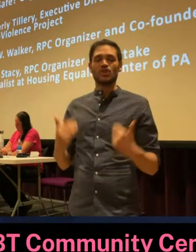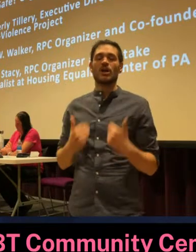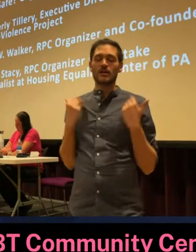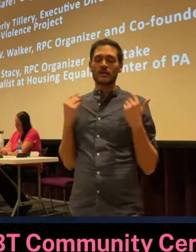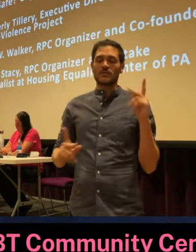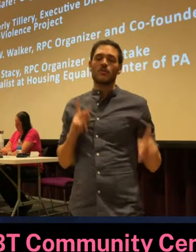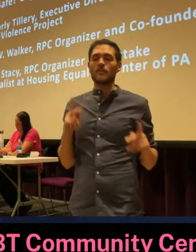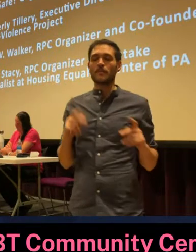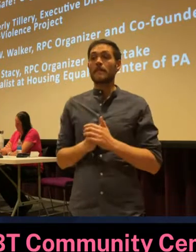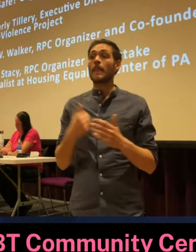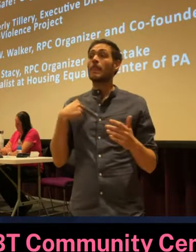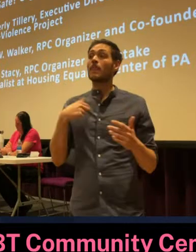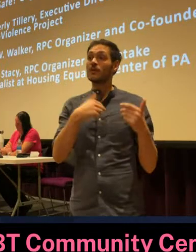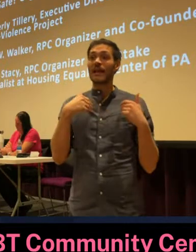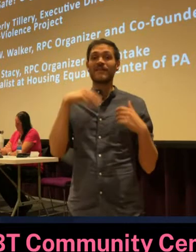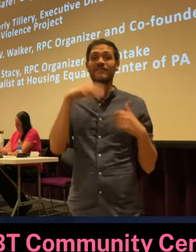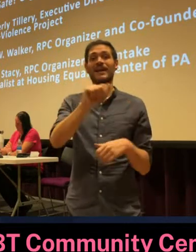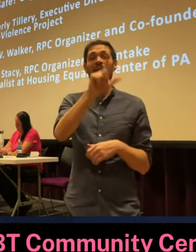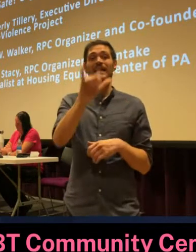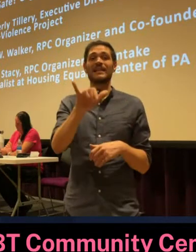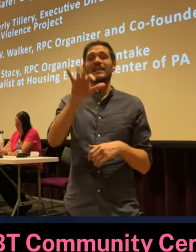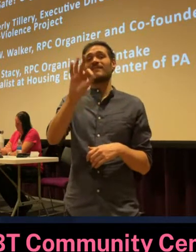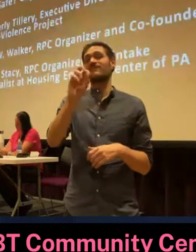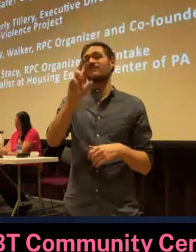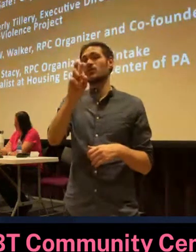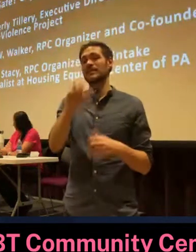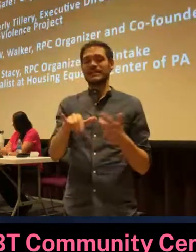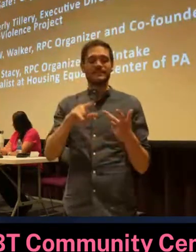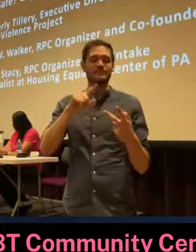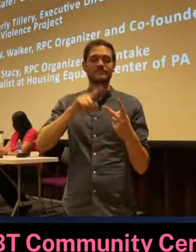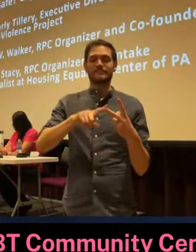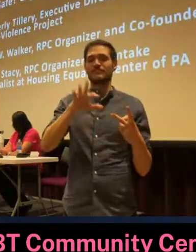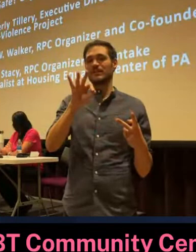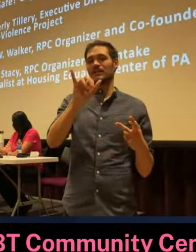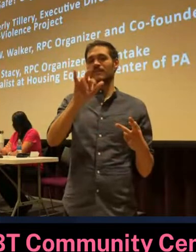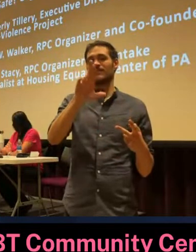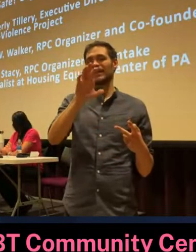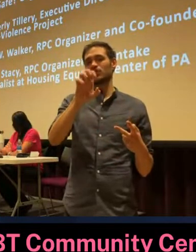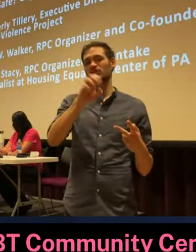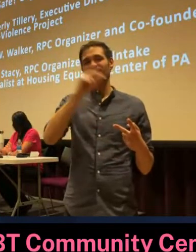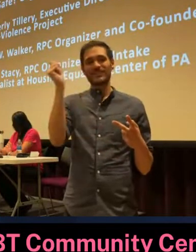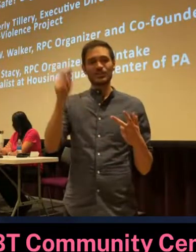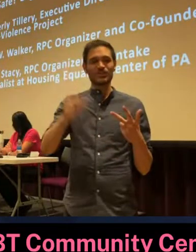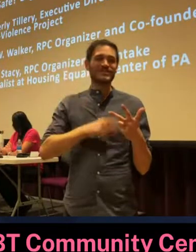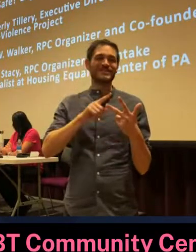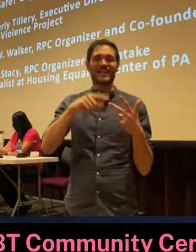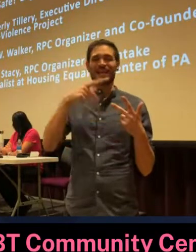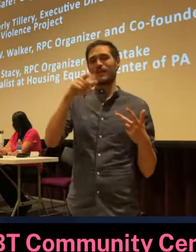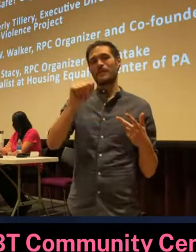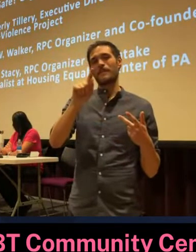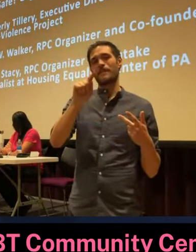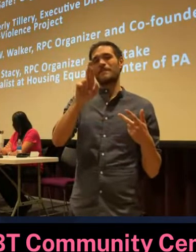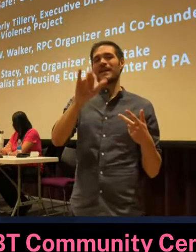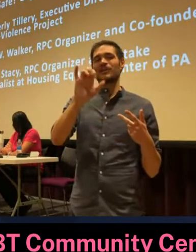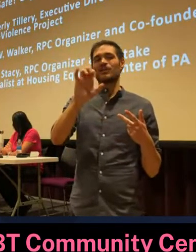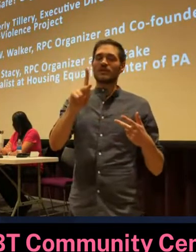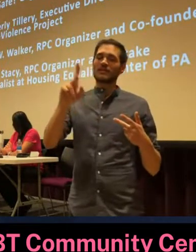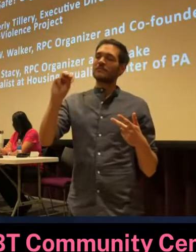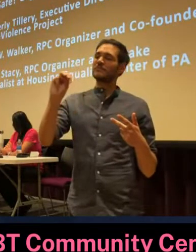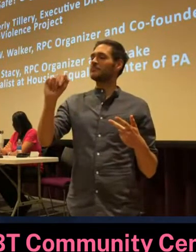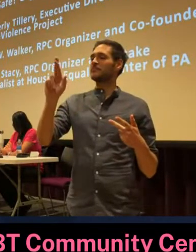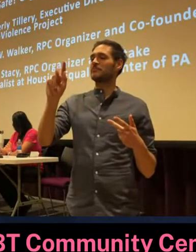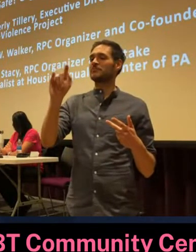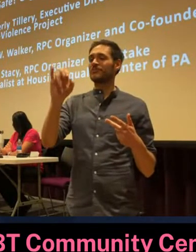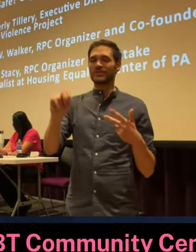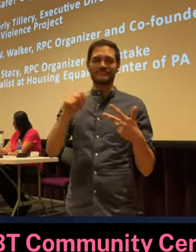California, we have Fierce, we have Patrick Martin. We have a number of organizations that you specifically can